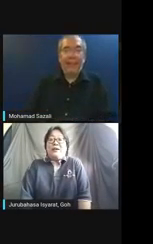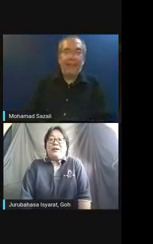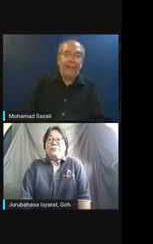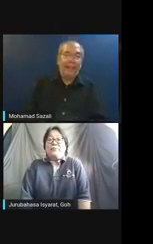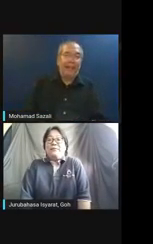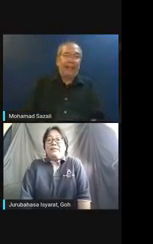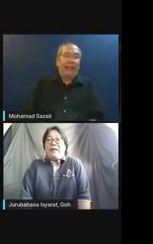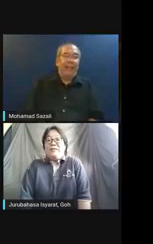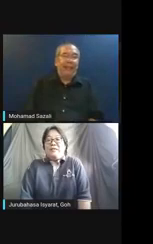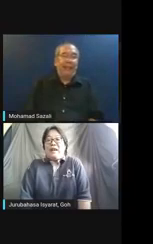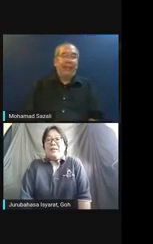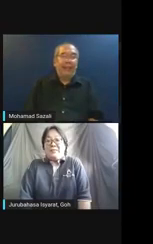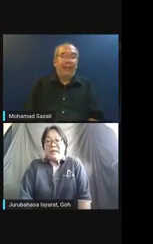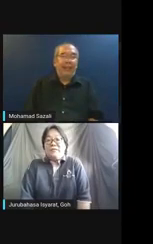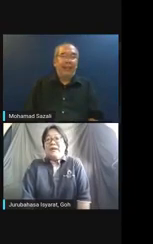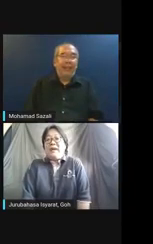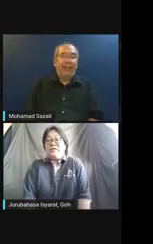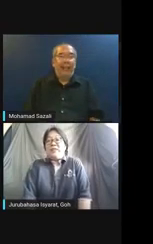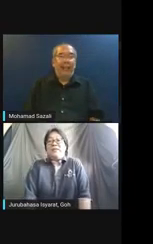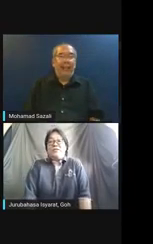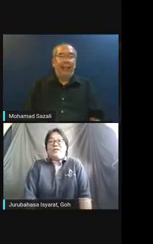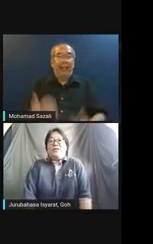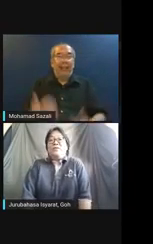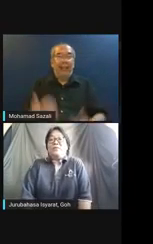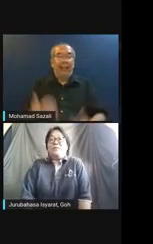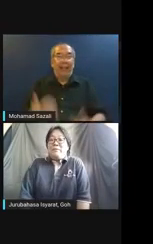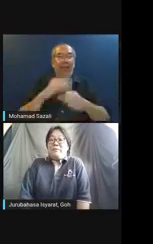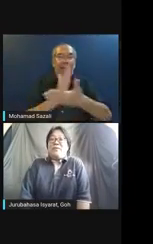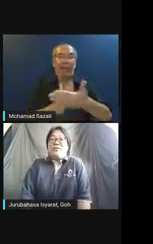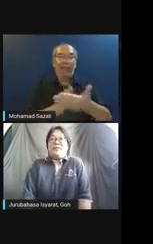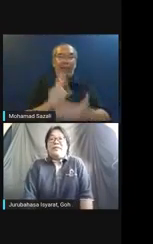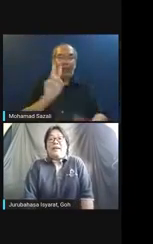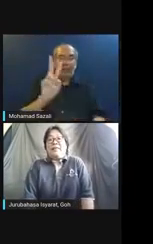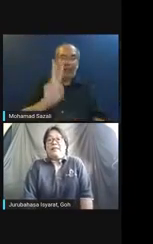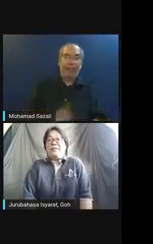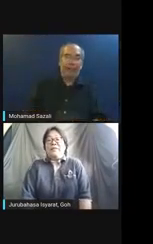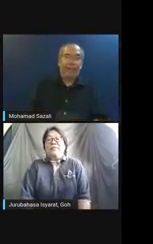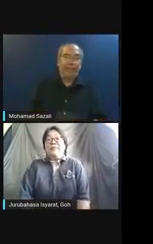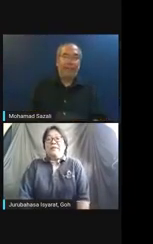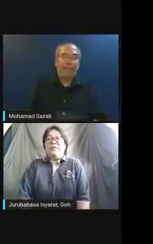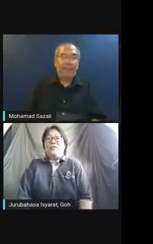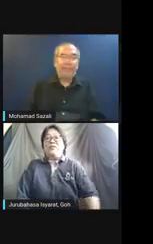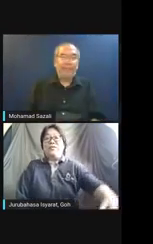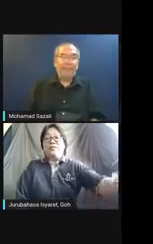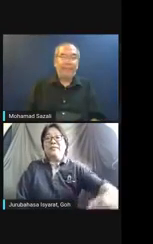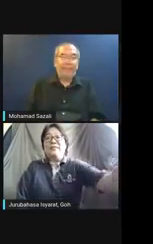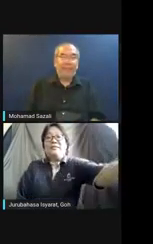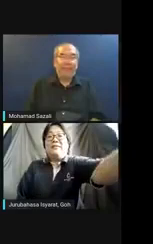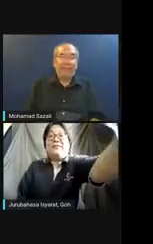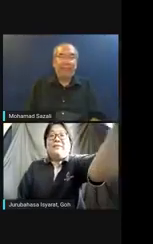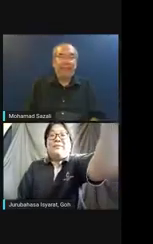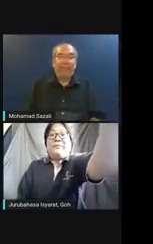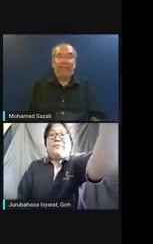to ask now, you can actually type in the chat room. Maybe the moderator can read the questions to me.